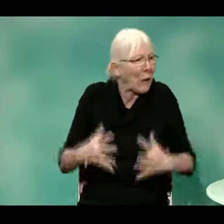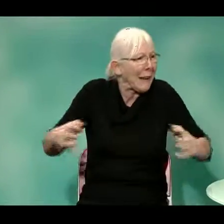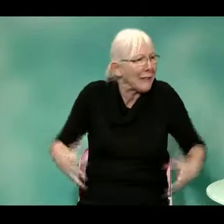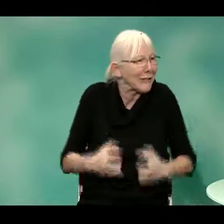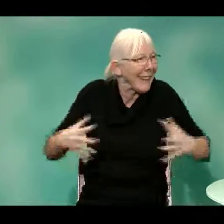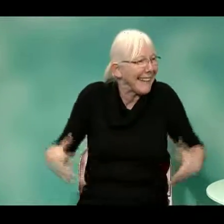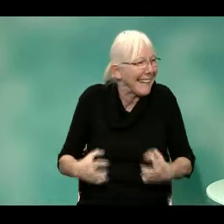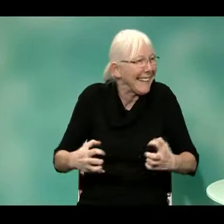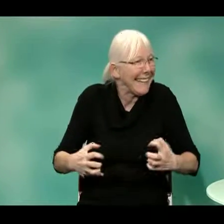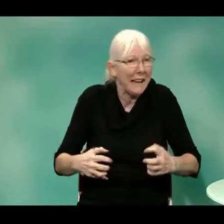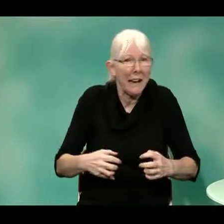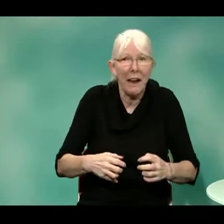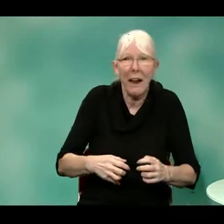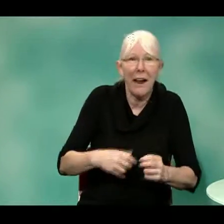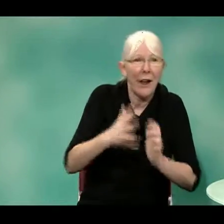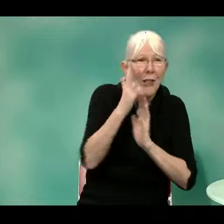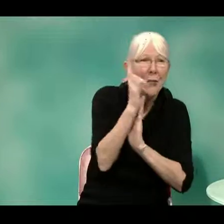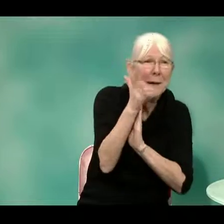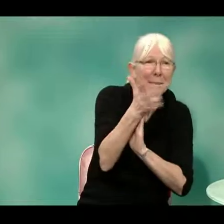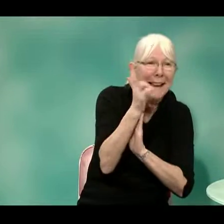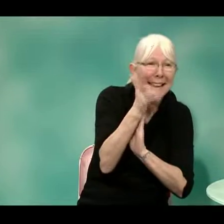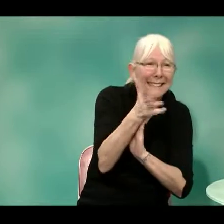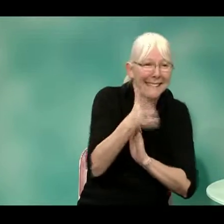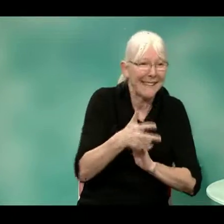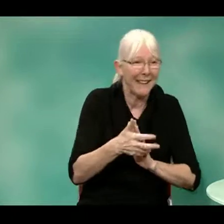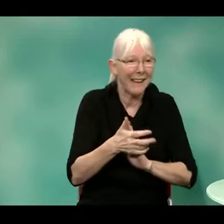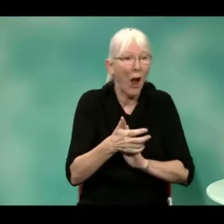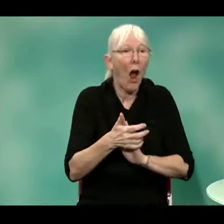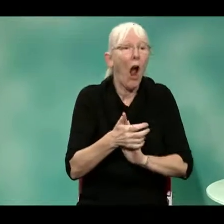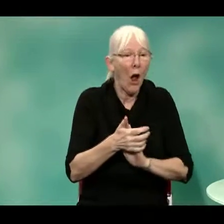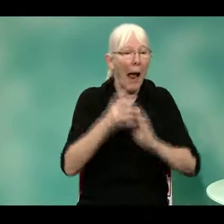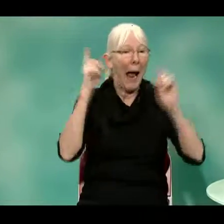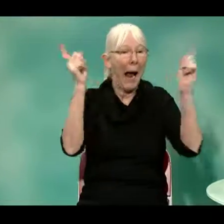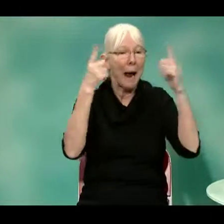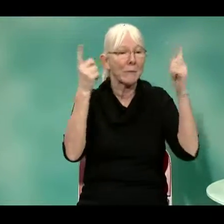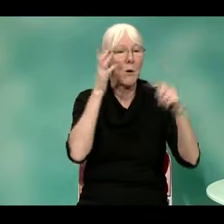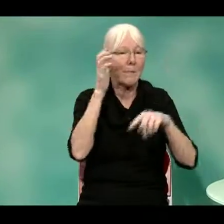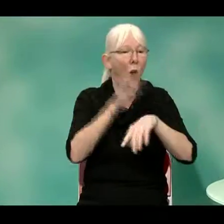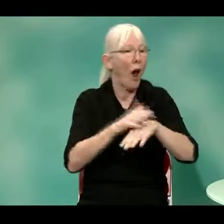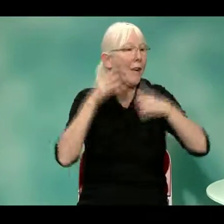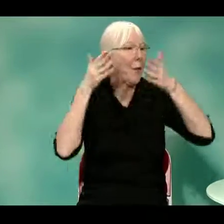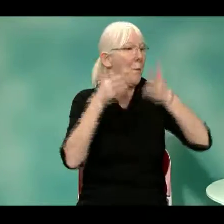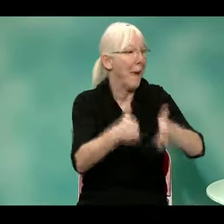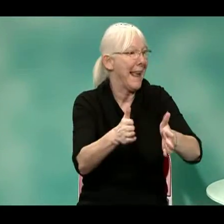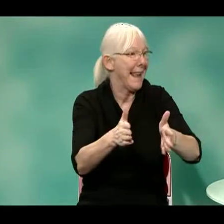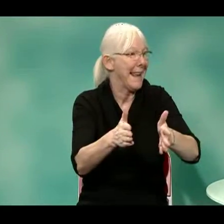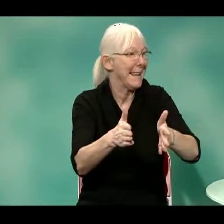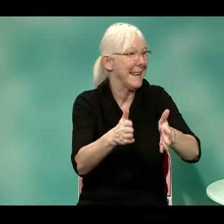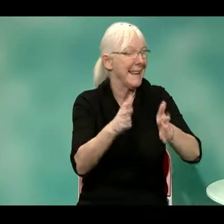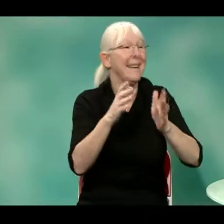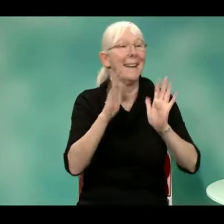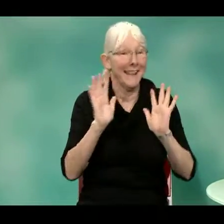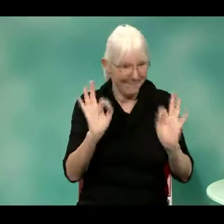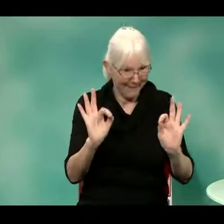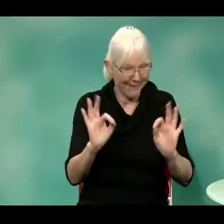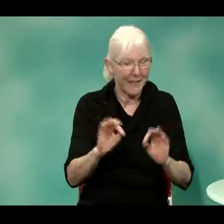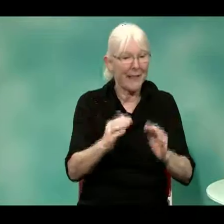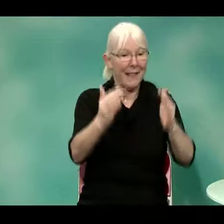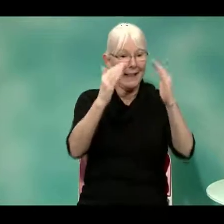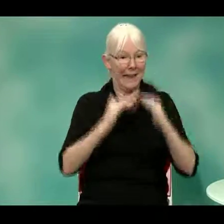And they asked how many minutes apart are your contractions? And I answered three minutes. And I, they alerted me that the ambulance was on the